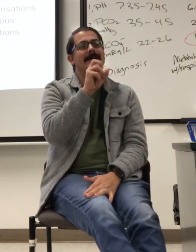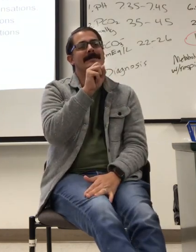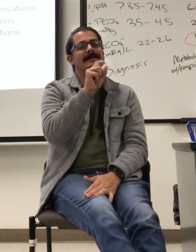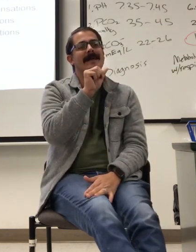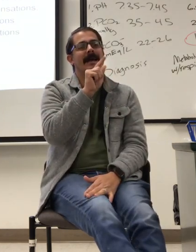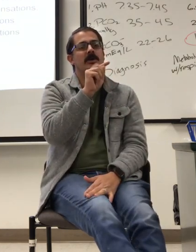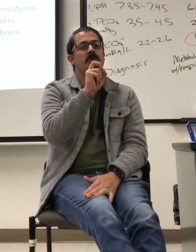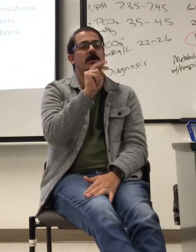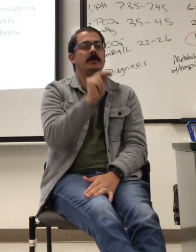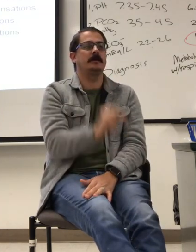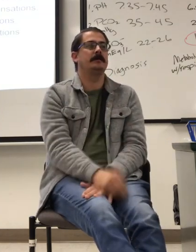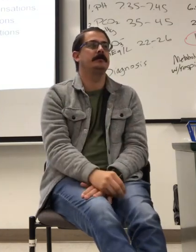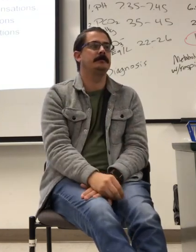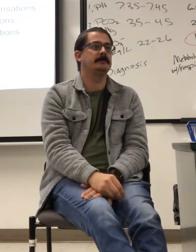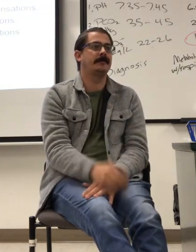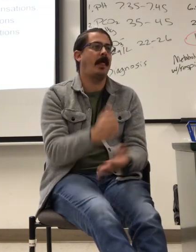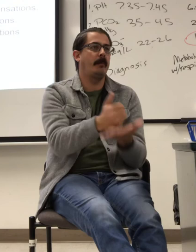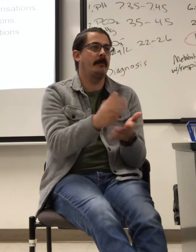compensation.